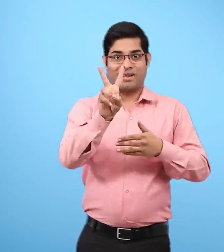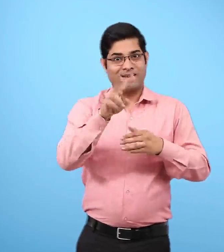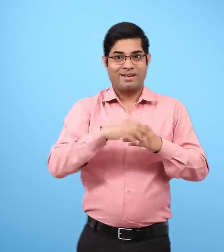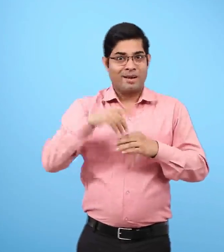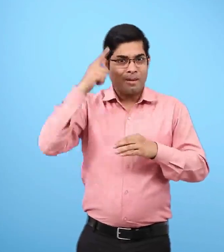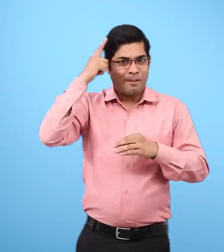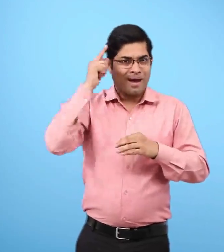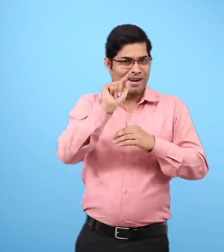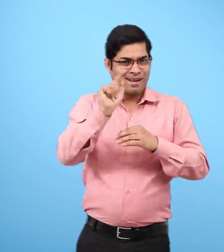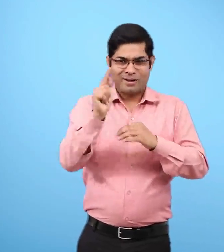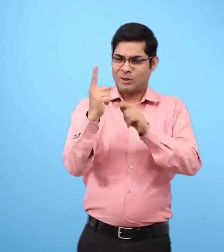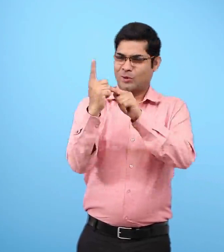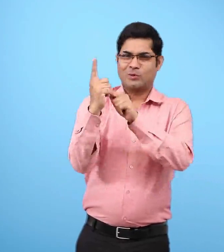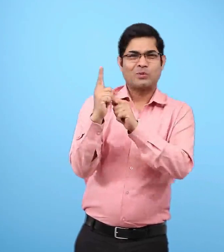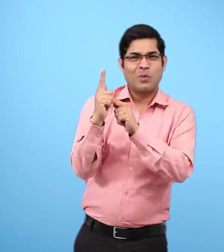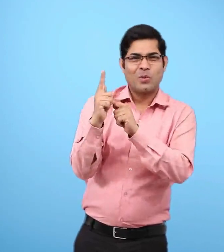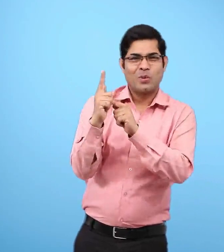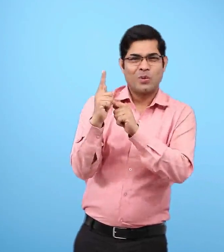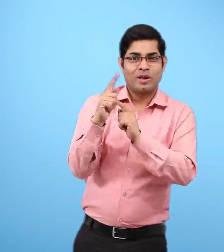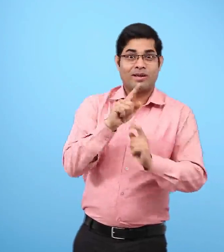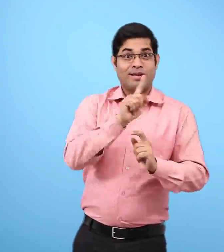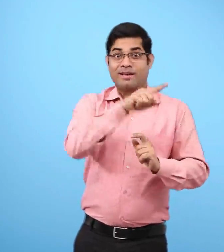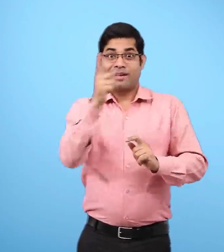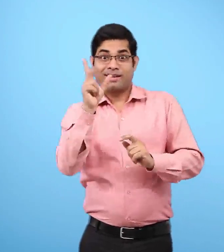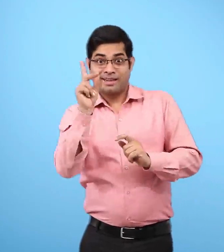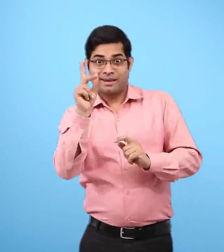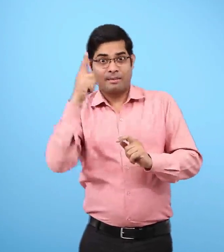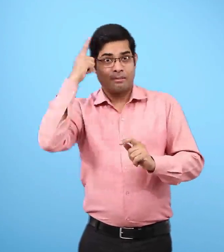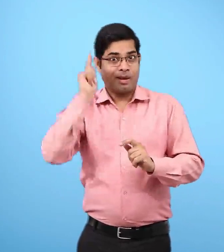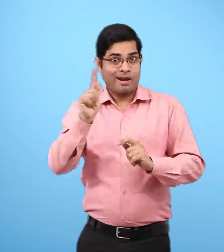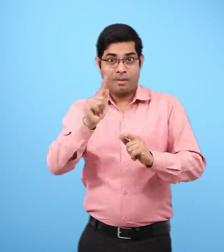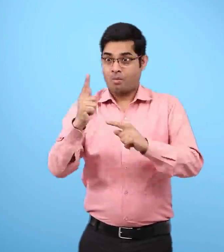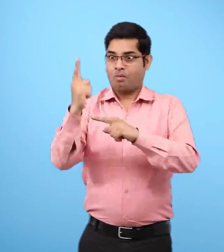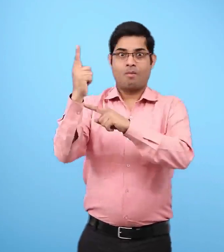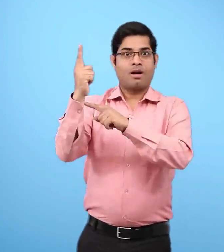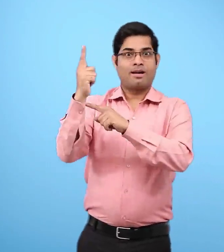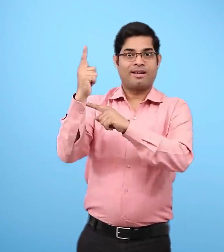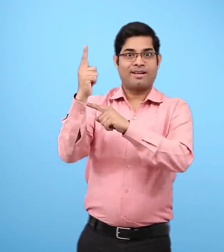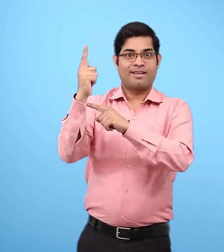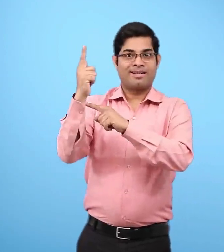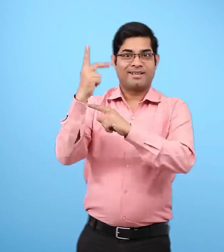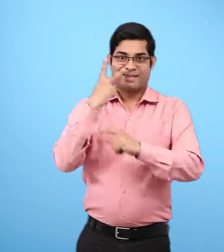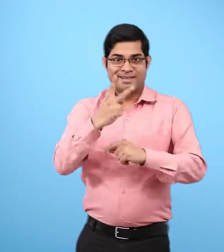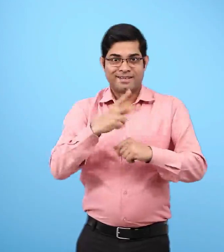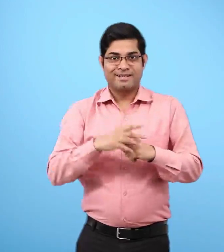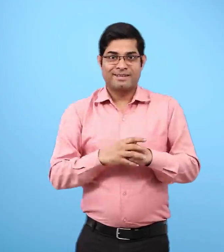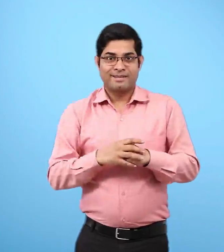pencils. Pencil 1 is short. Pencil 2 is longer than pencil